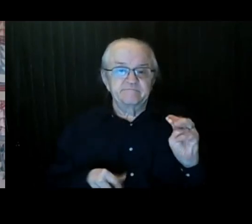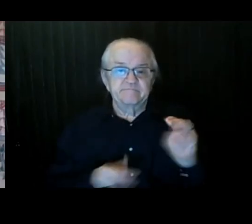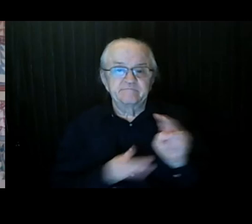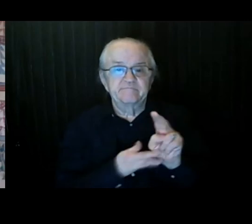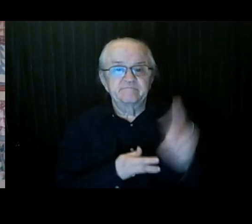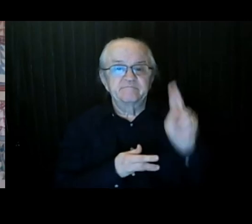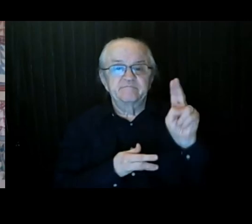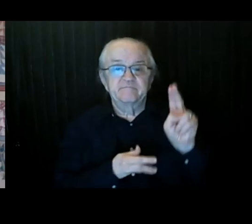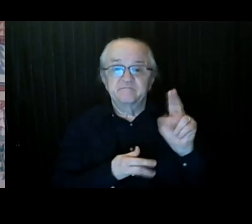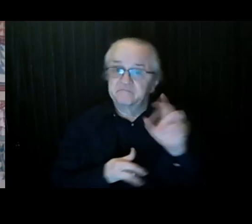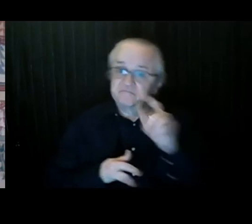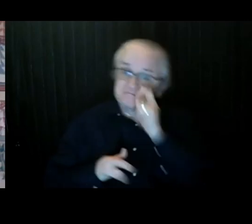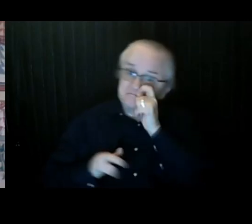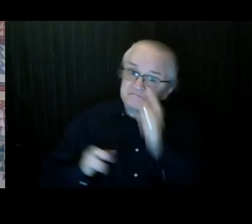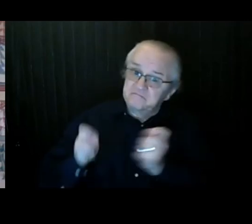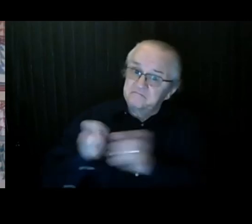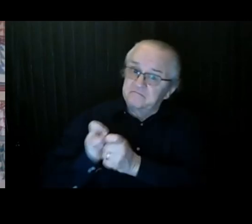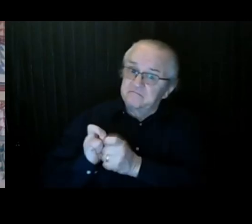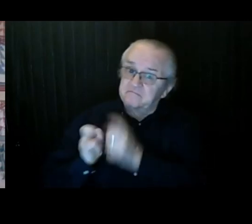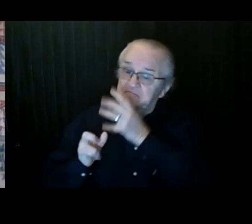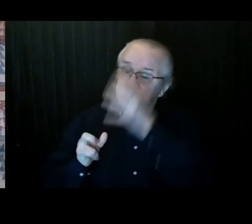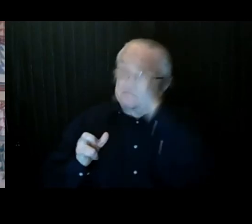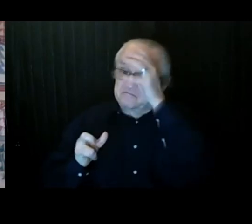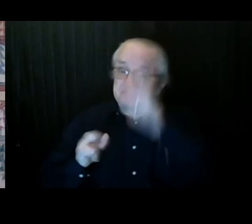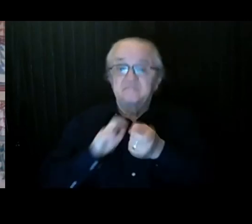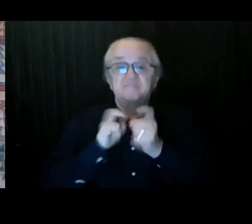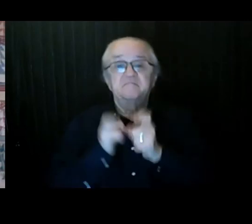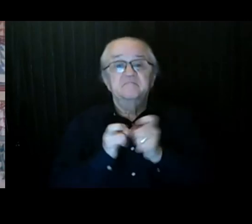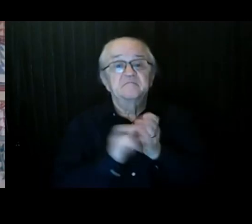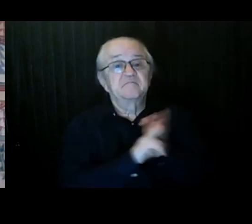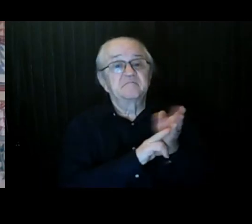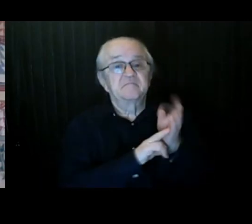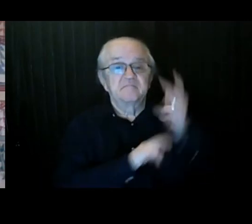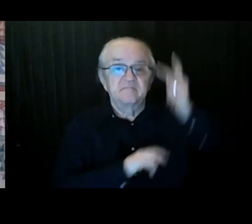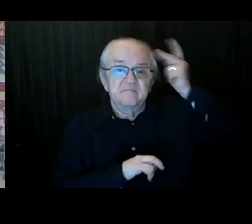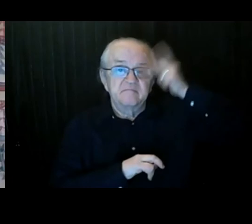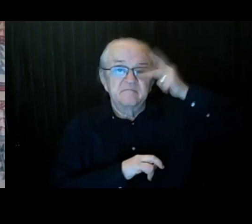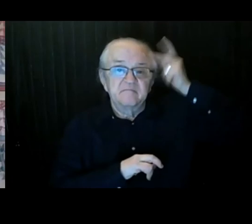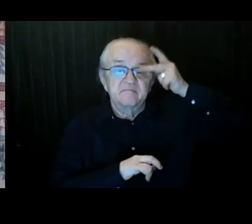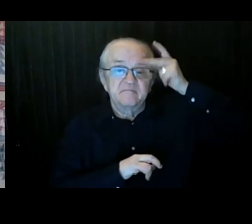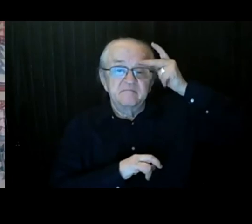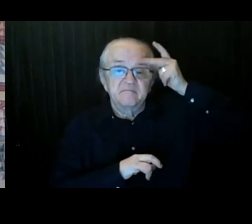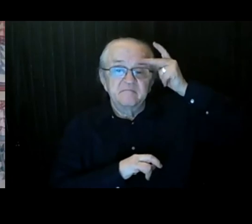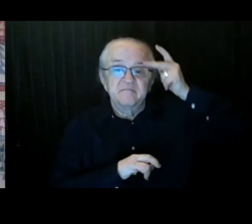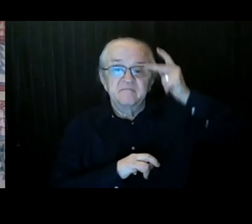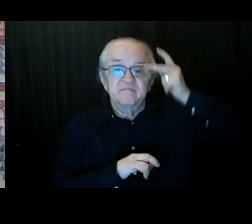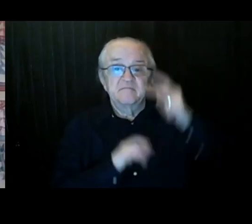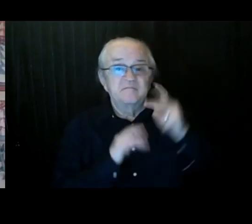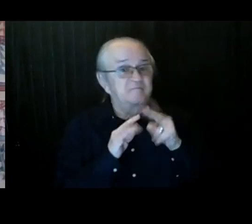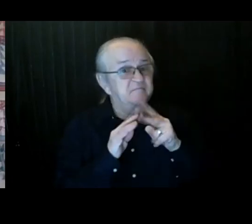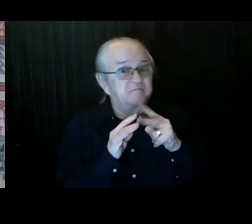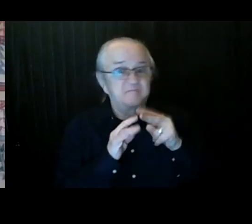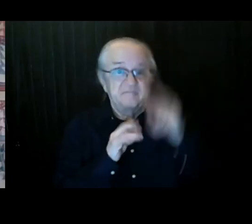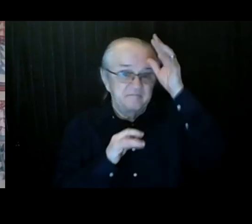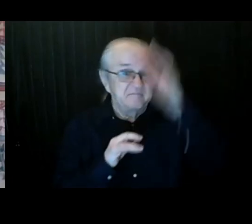spite them, when we got there, I changed my major to philosophy. Neither one of my parents graduated from high